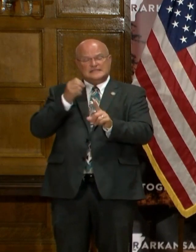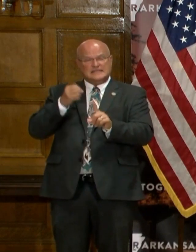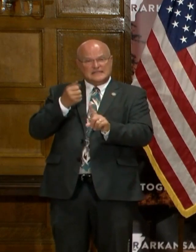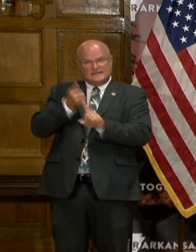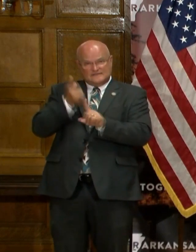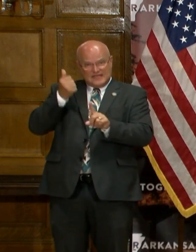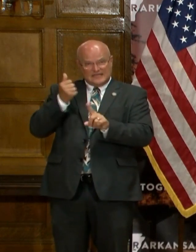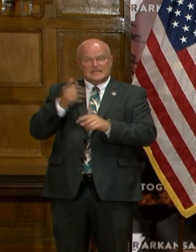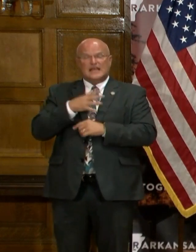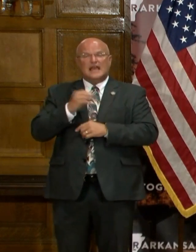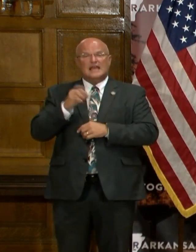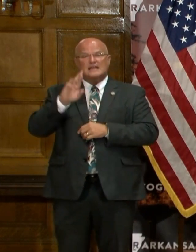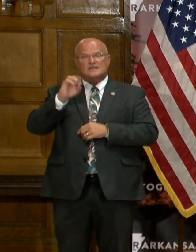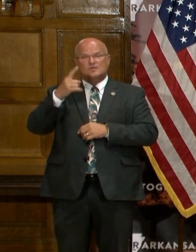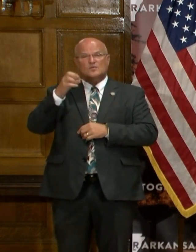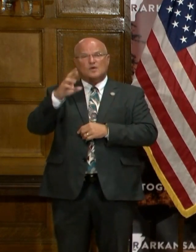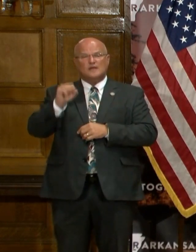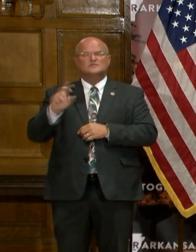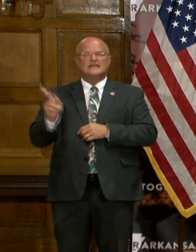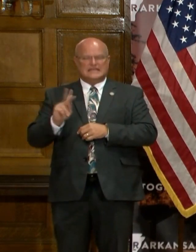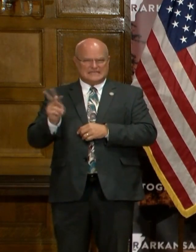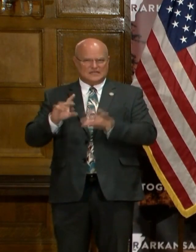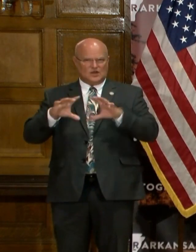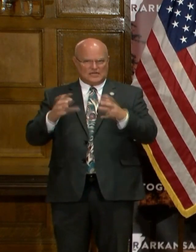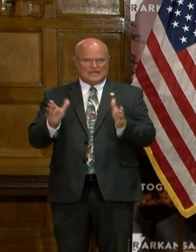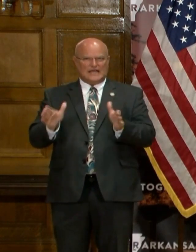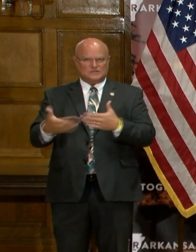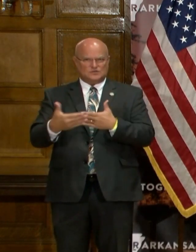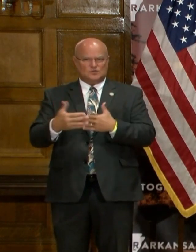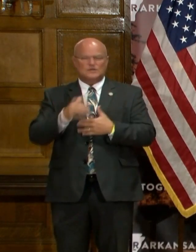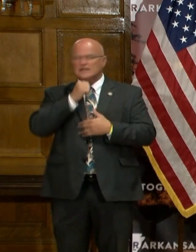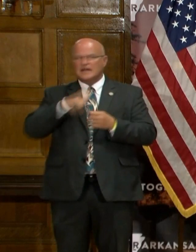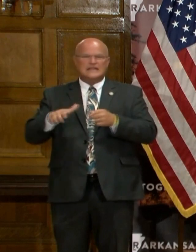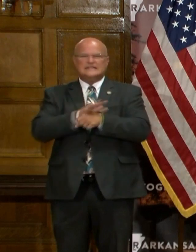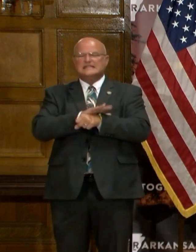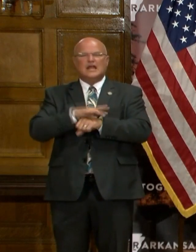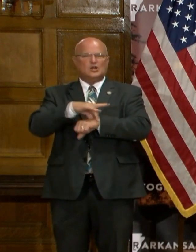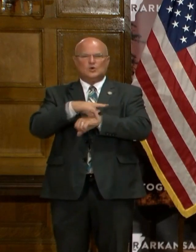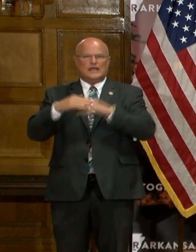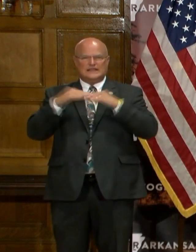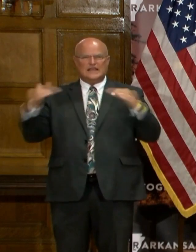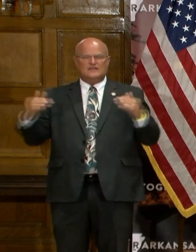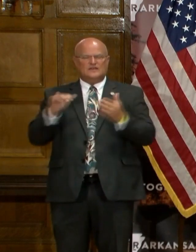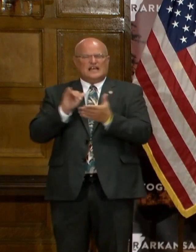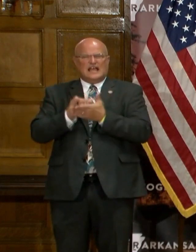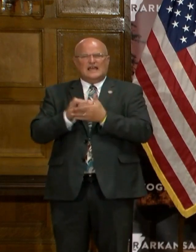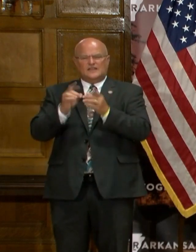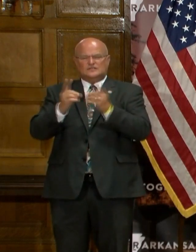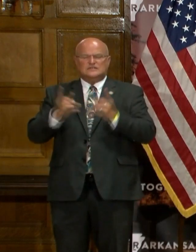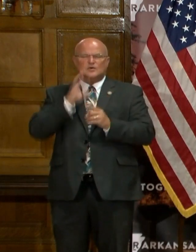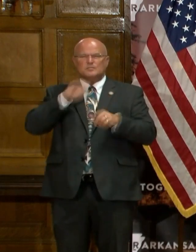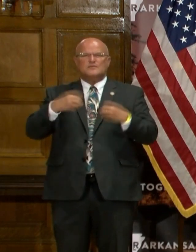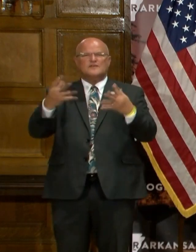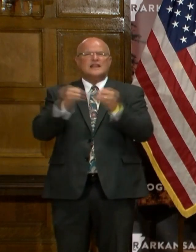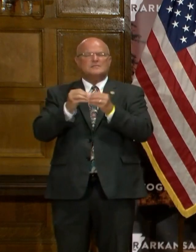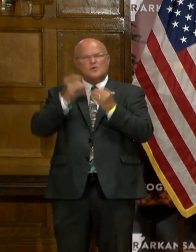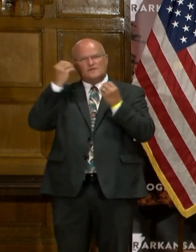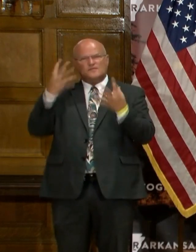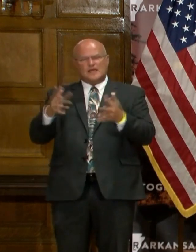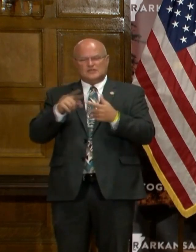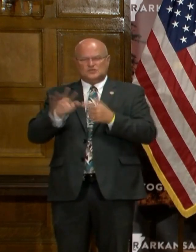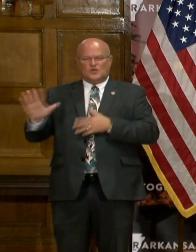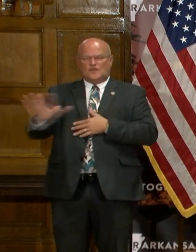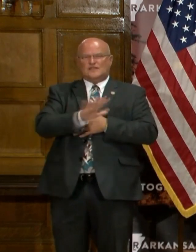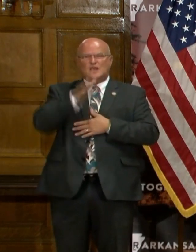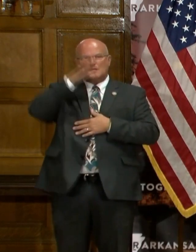affected, and in Rogers there is a kindergarten classroom but not an entire grade level. And those districts will be providing more information to